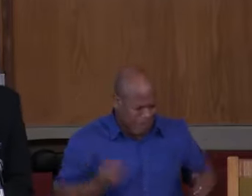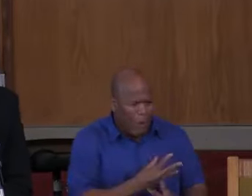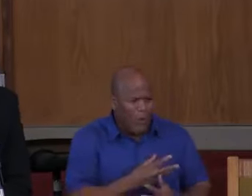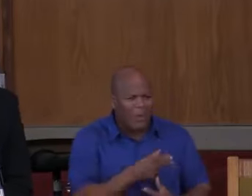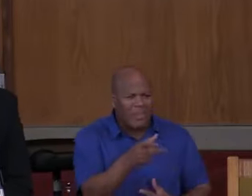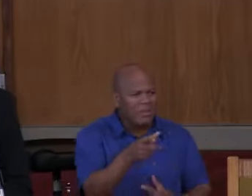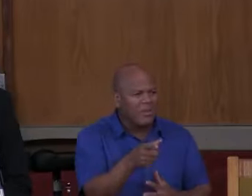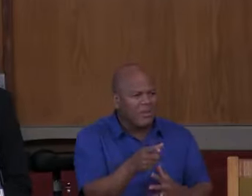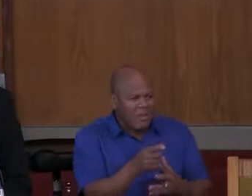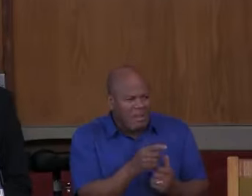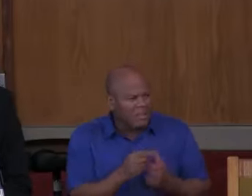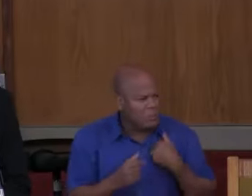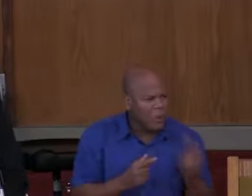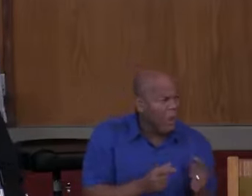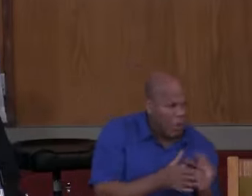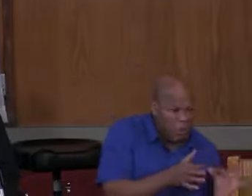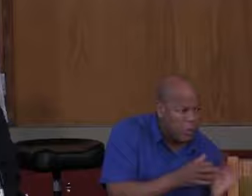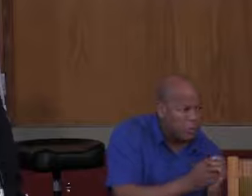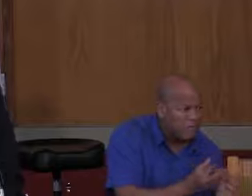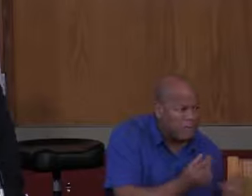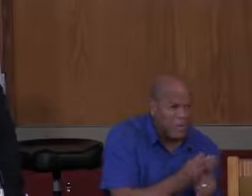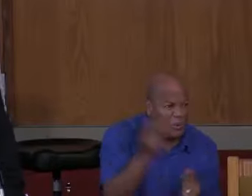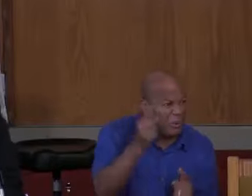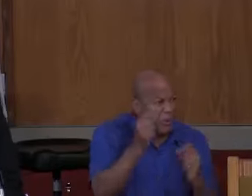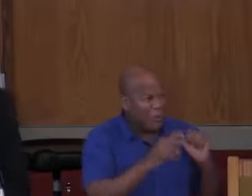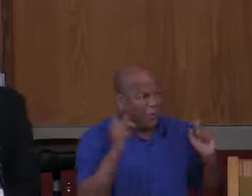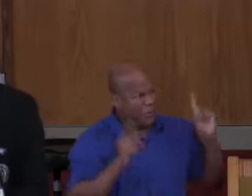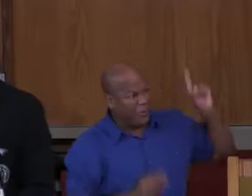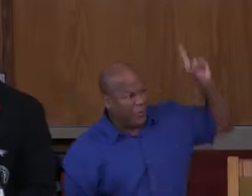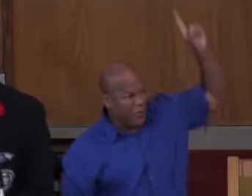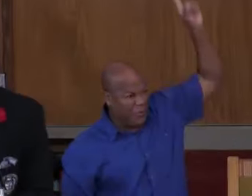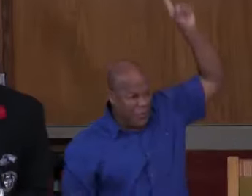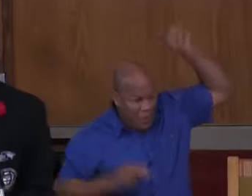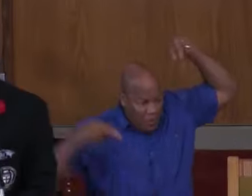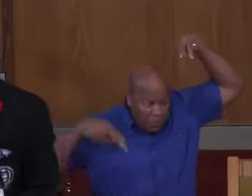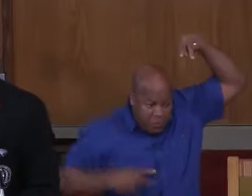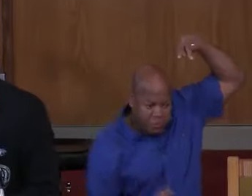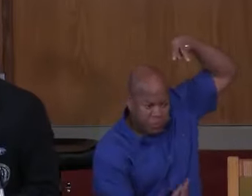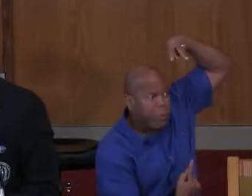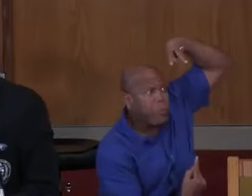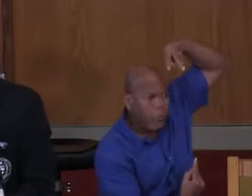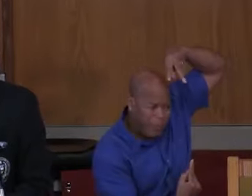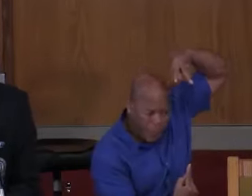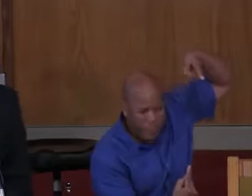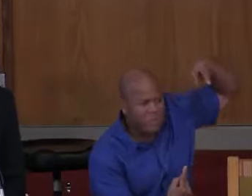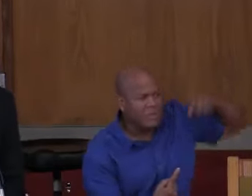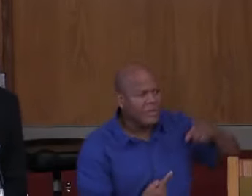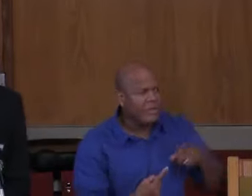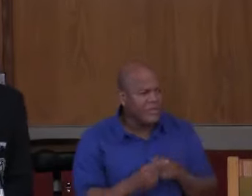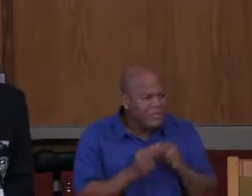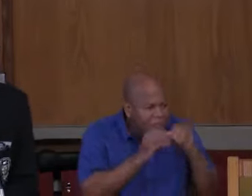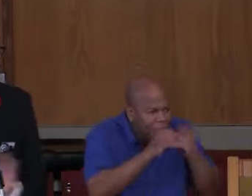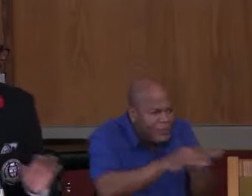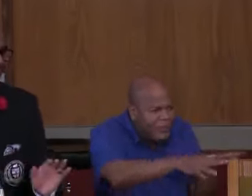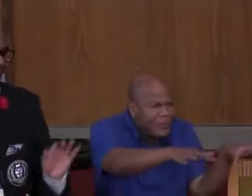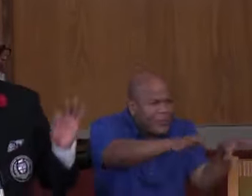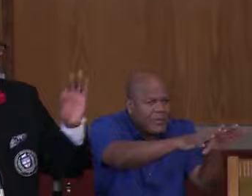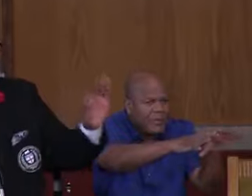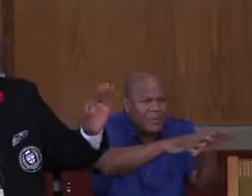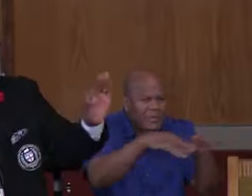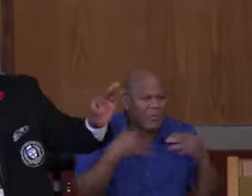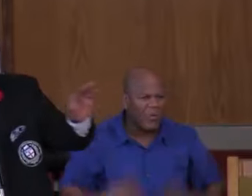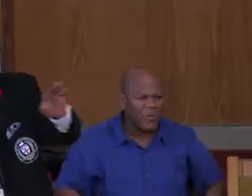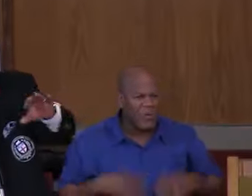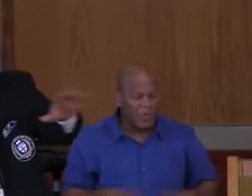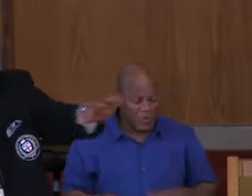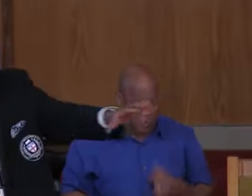the heart of the people melt. It's one thing when you're scared, but your anxiety is contagious and